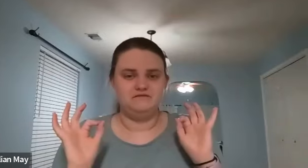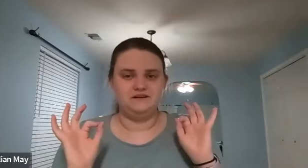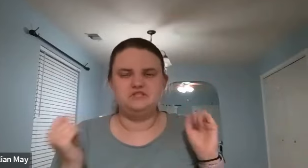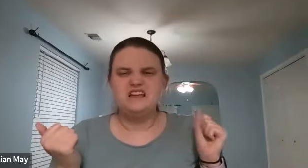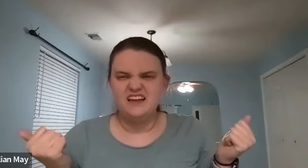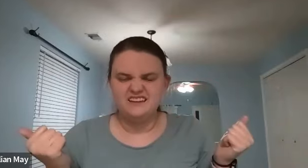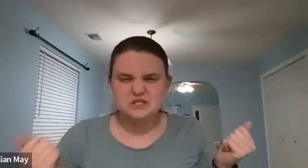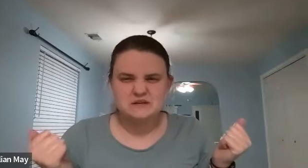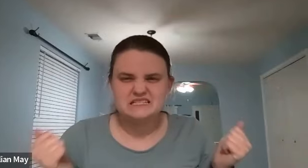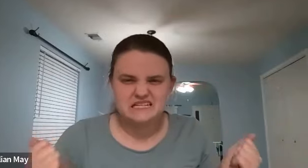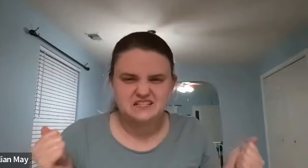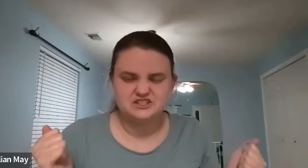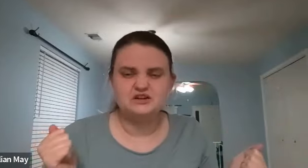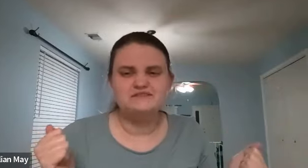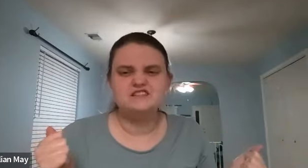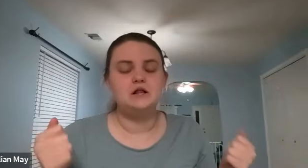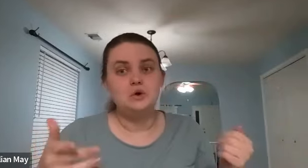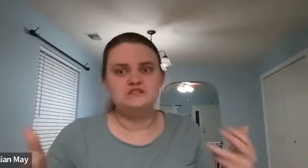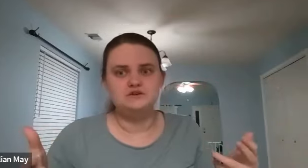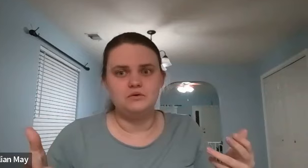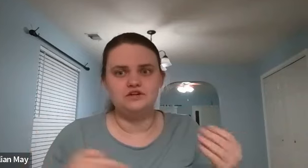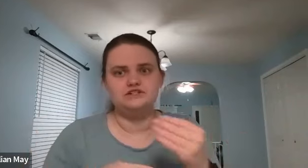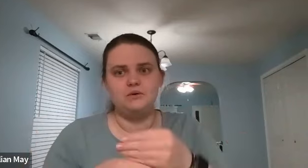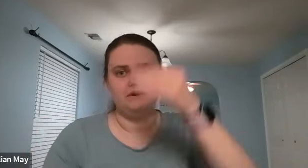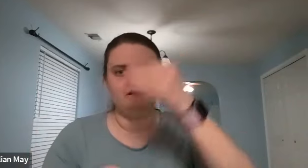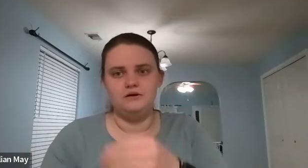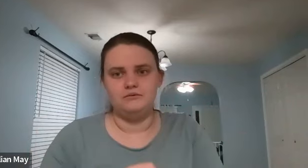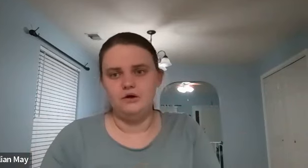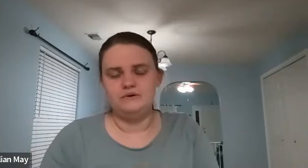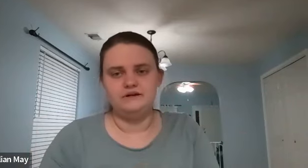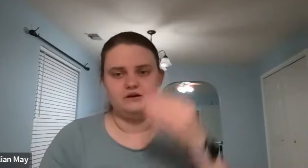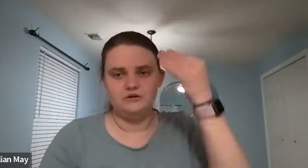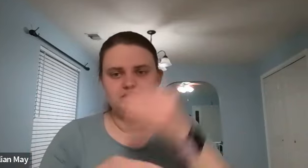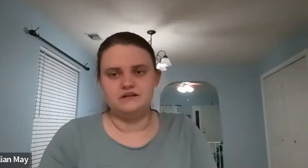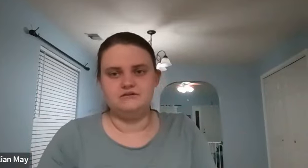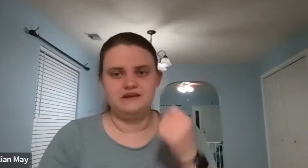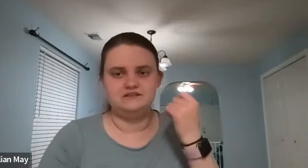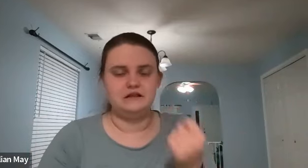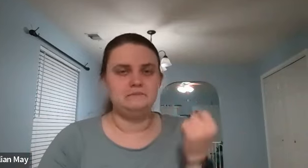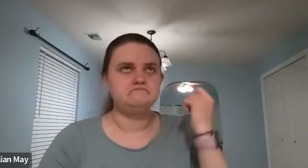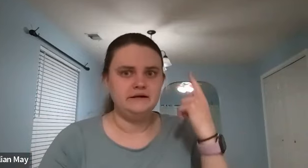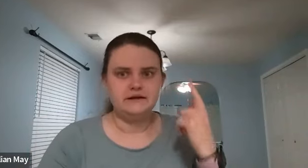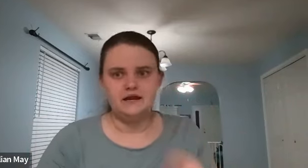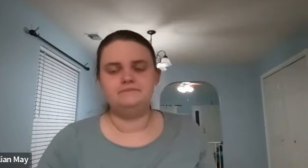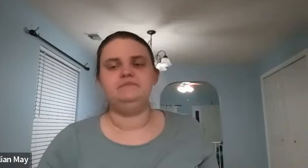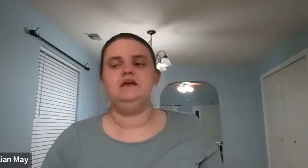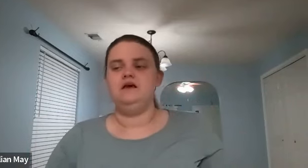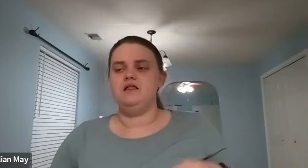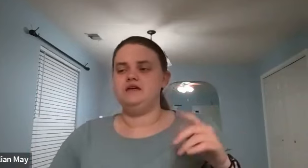Perfect, which I like. It just makes it easier. So you don't have to say close the door. You just go window, open the window, close the window. And the kids are like, got it. Then